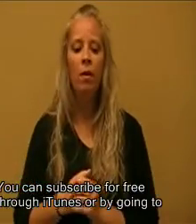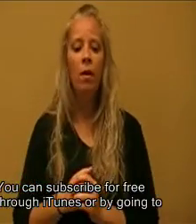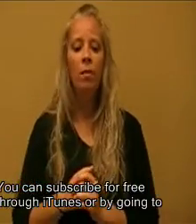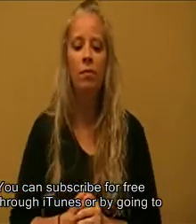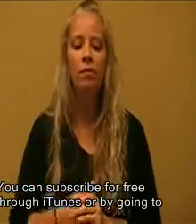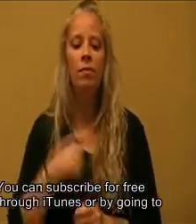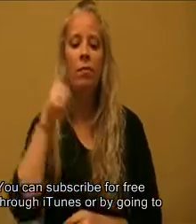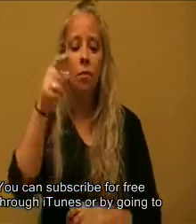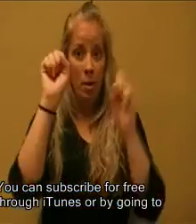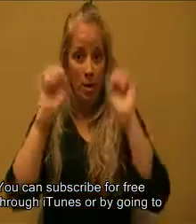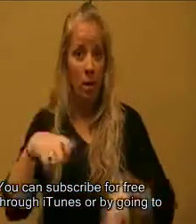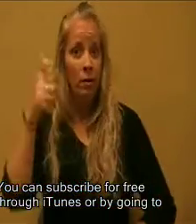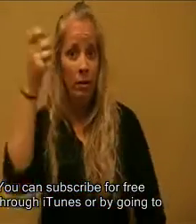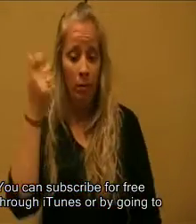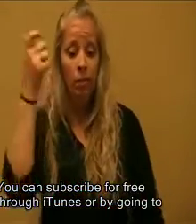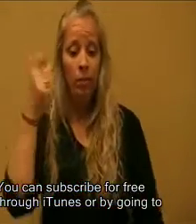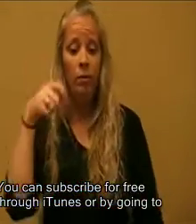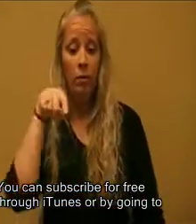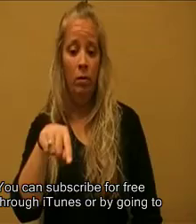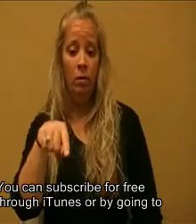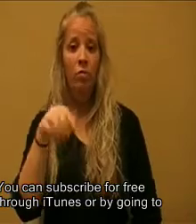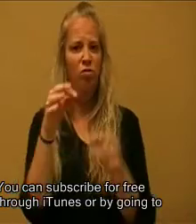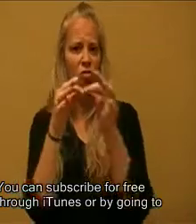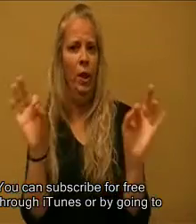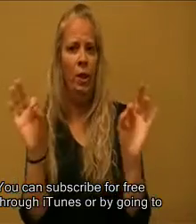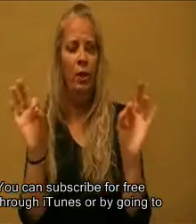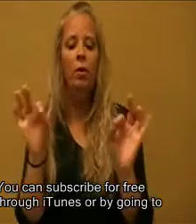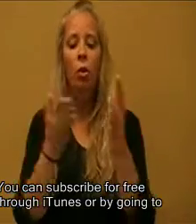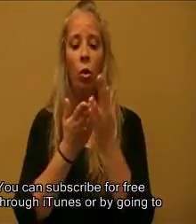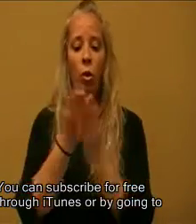You can subscribe for free through iTunes or by going to www